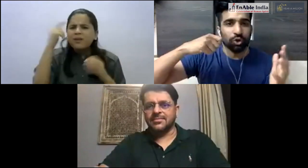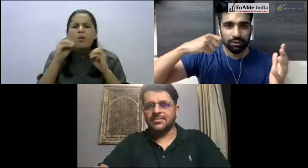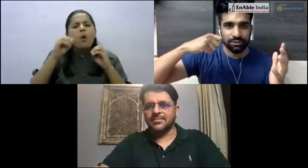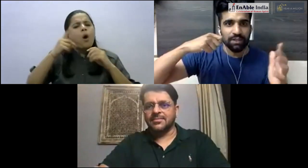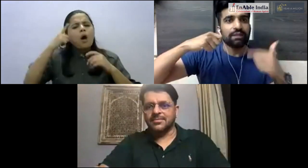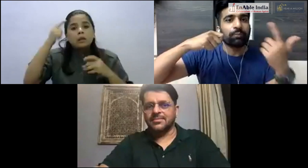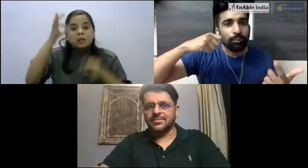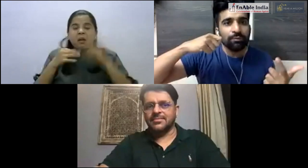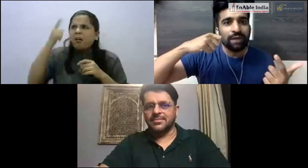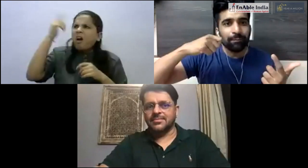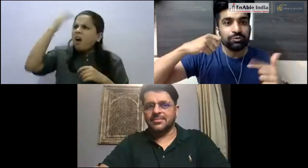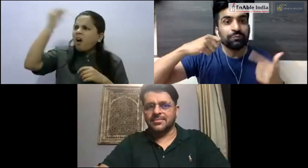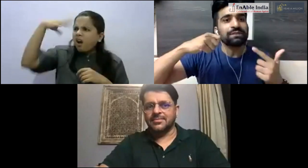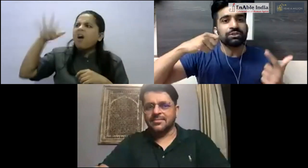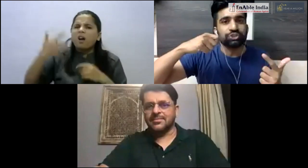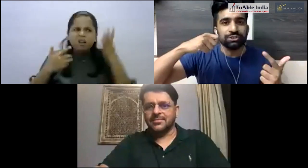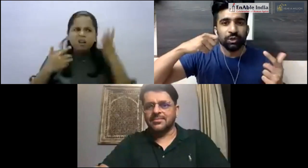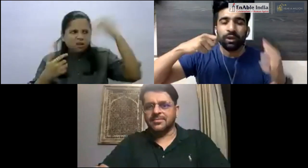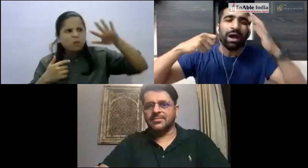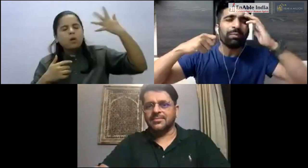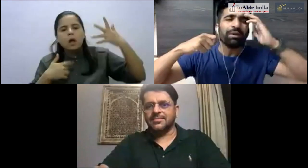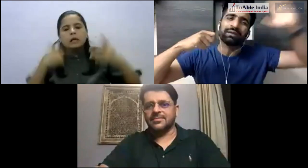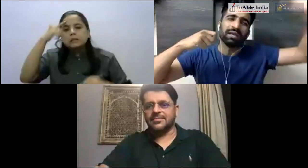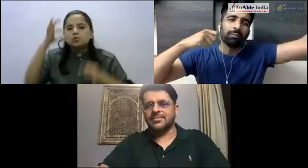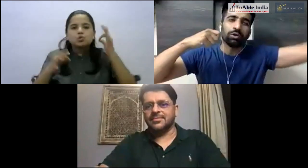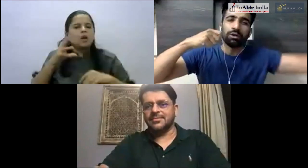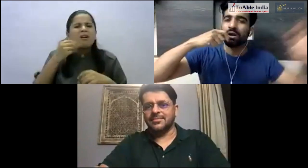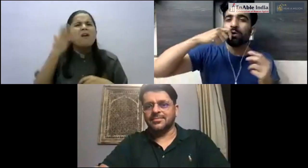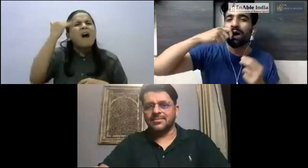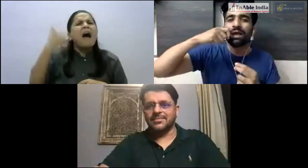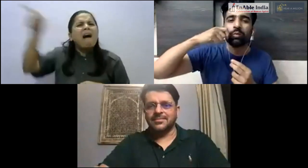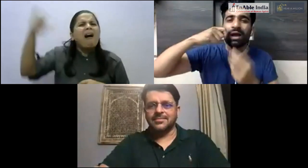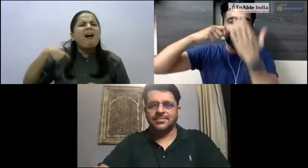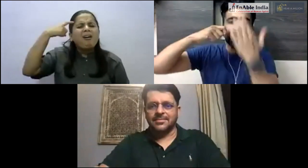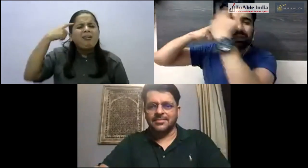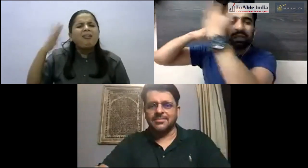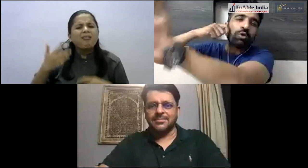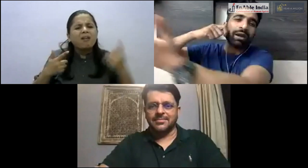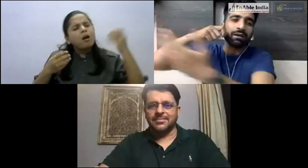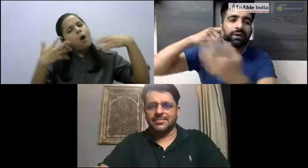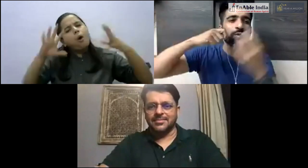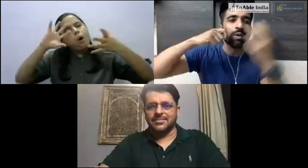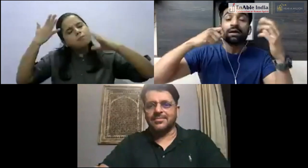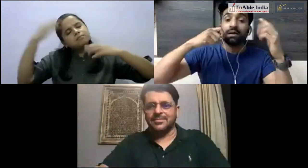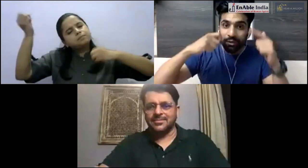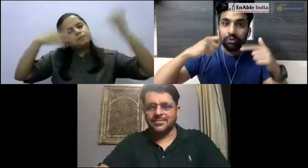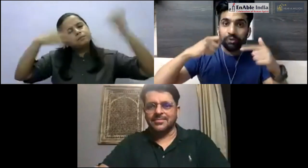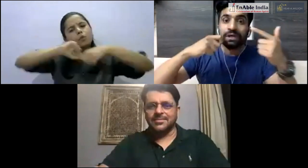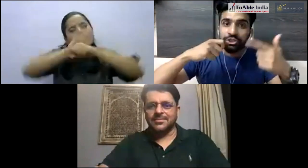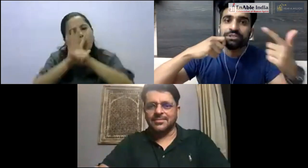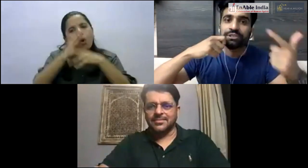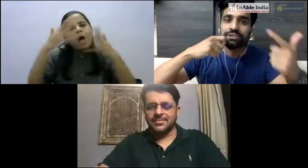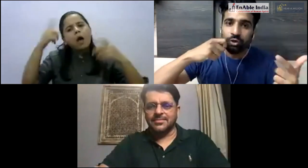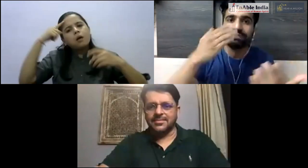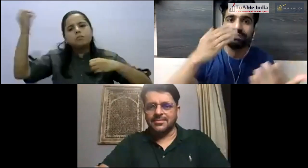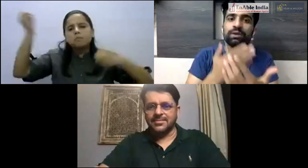your thoughts. The problem happens when we start judging. Okay, why am I thinking about her? Why am I thinking about pandemic? Why? When you start